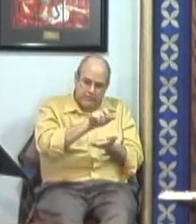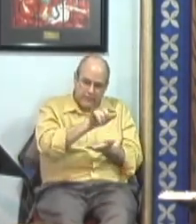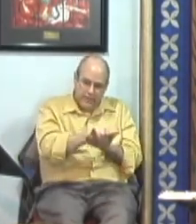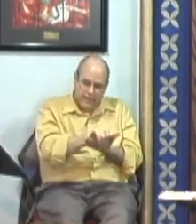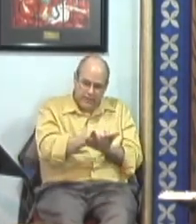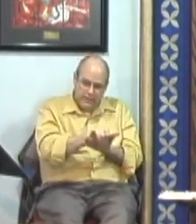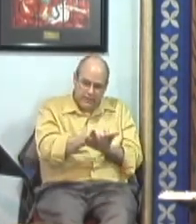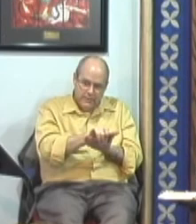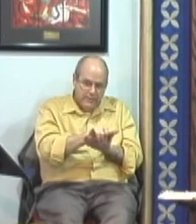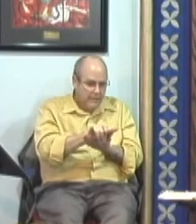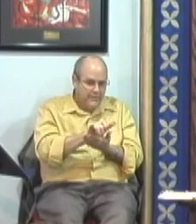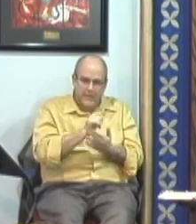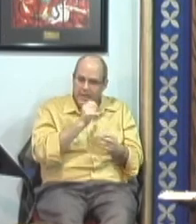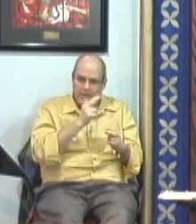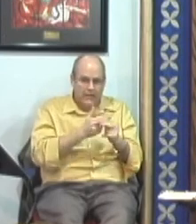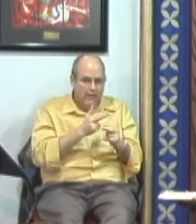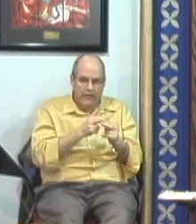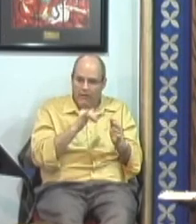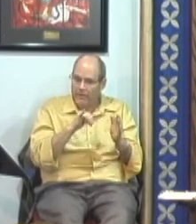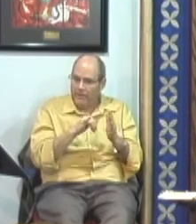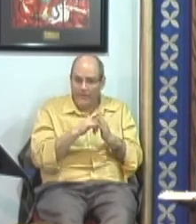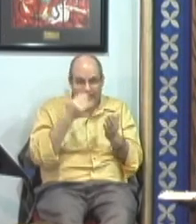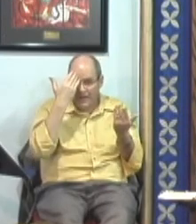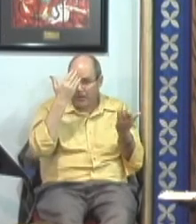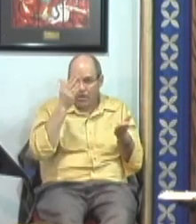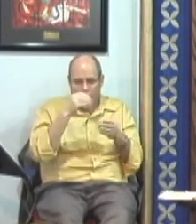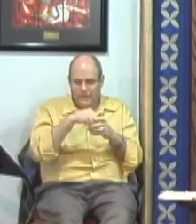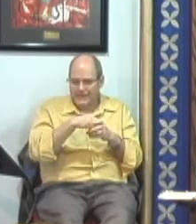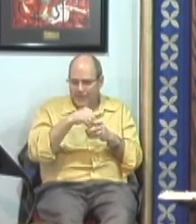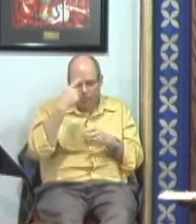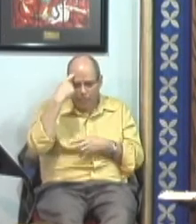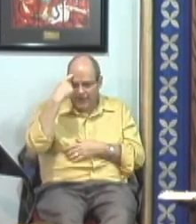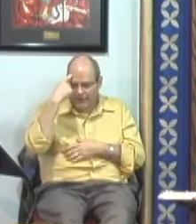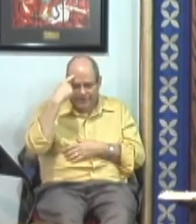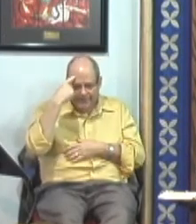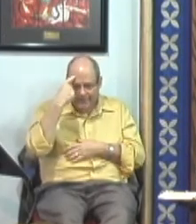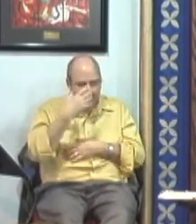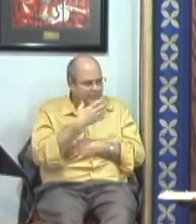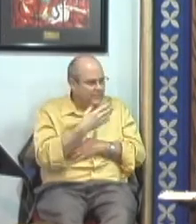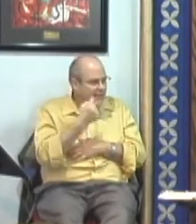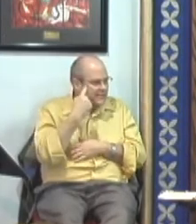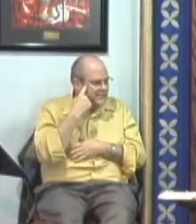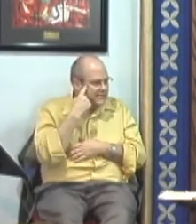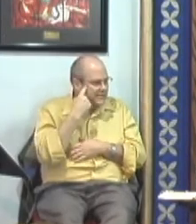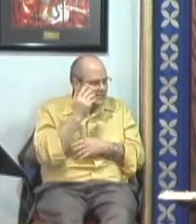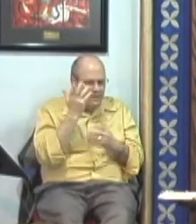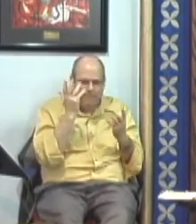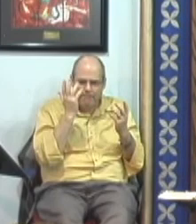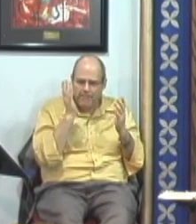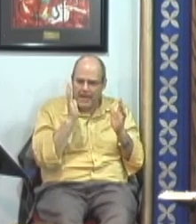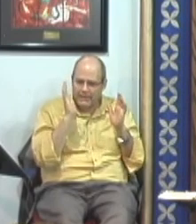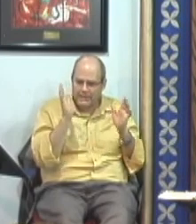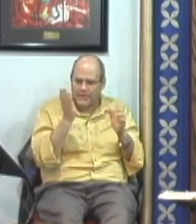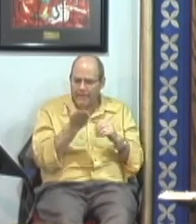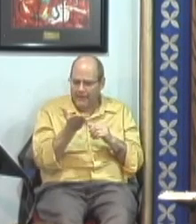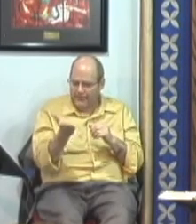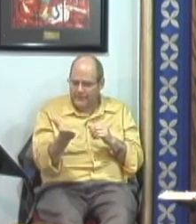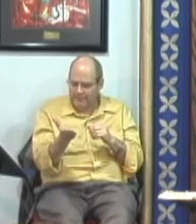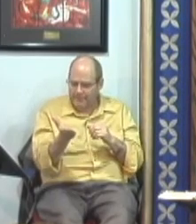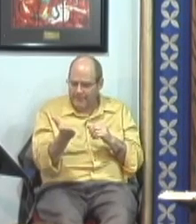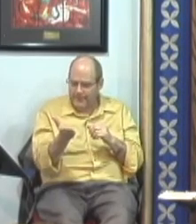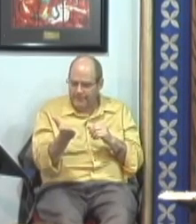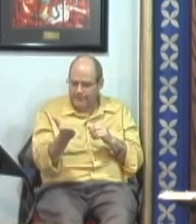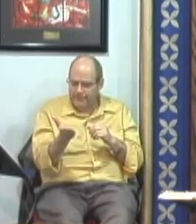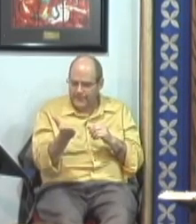they didn't call these things thorns. They didn't even know what was in our brain. So, I just think it's an amazing thing that